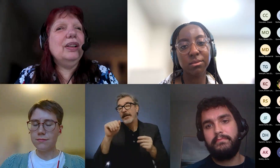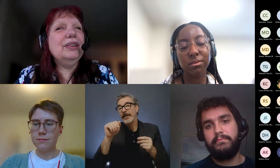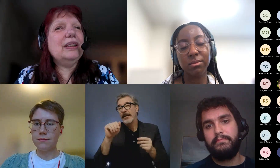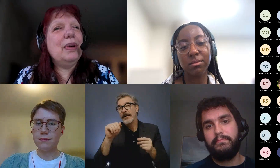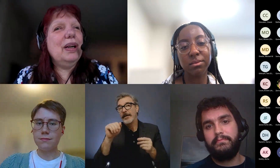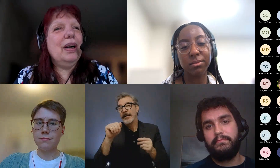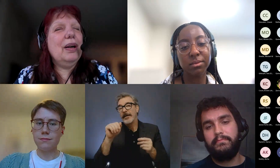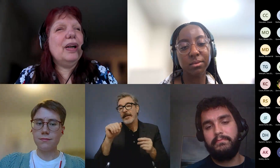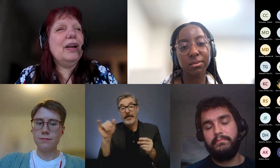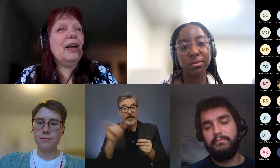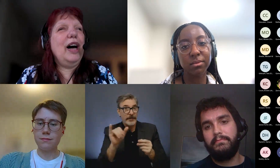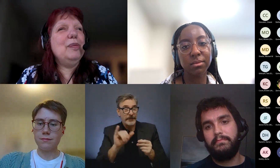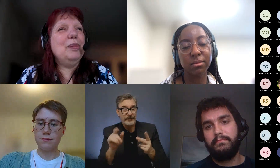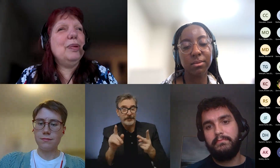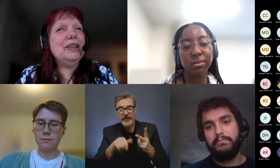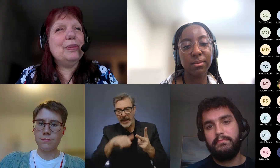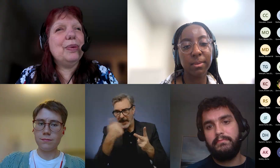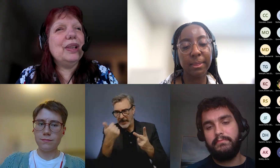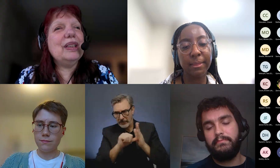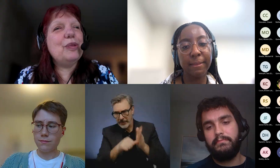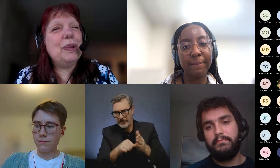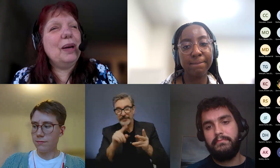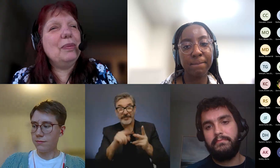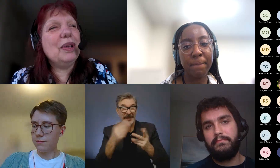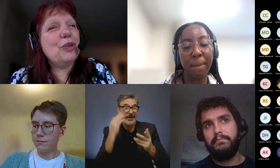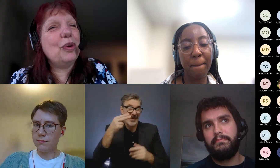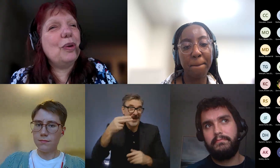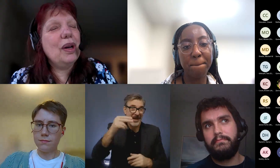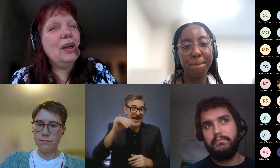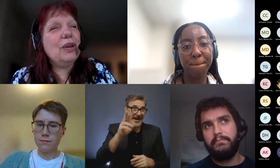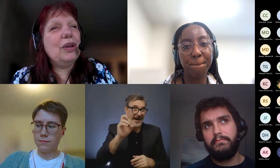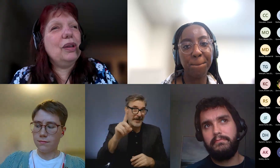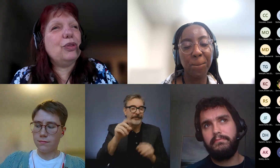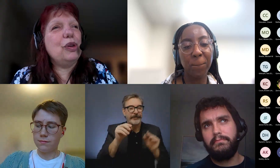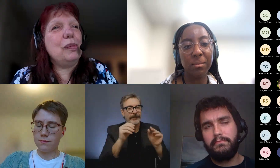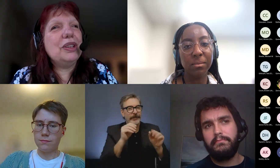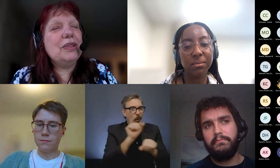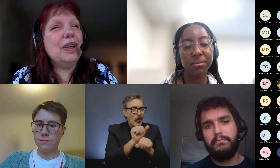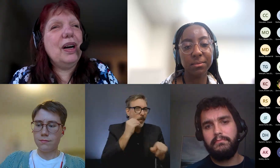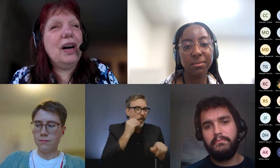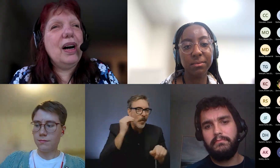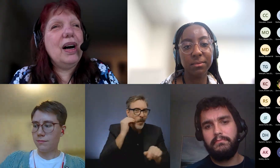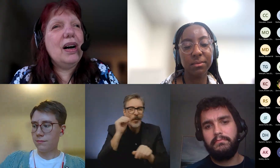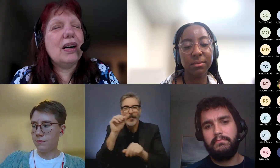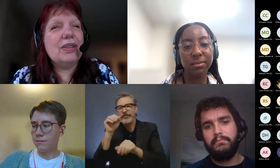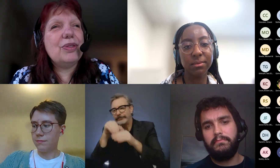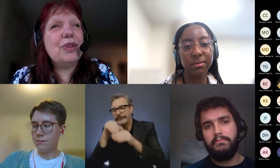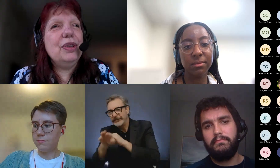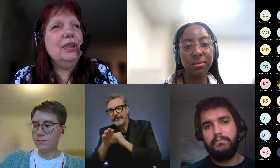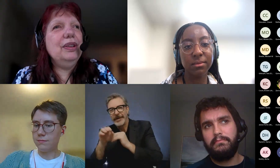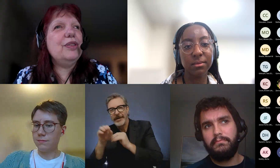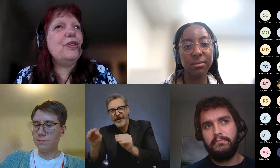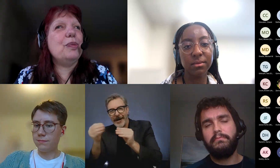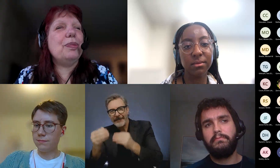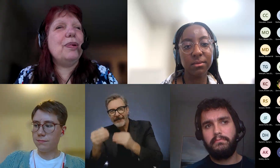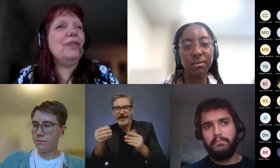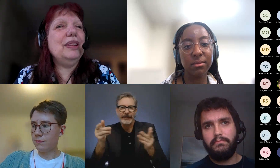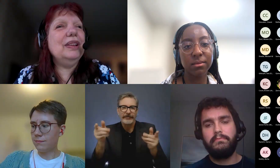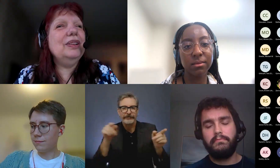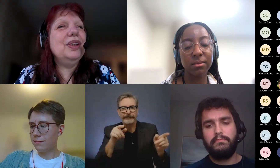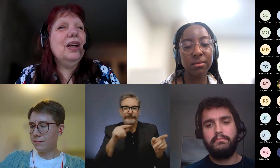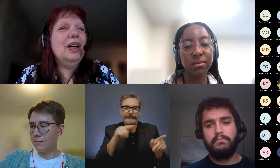this context where hybrid work is becoming so much of a concern. It's